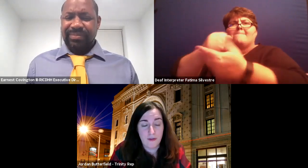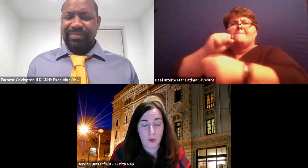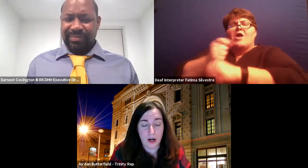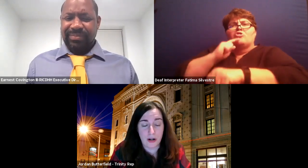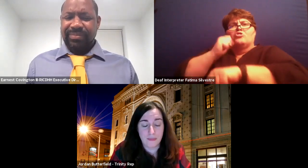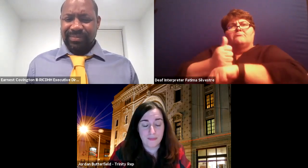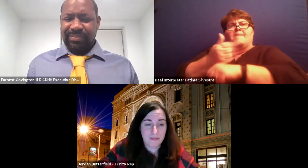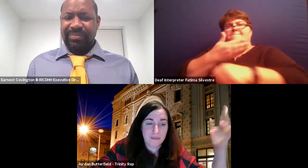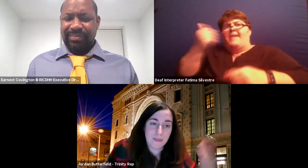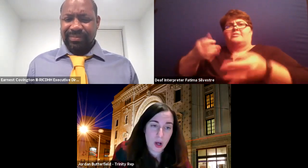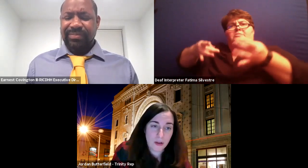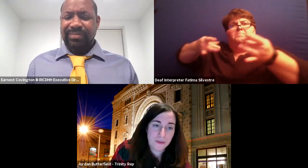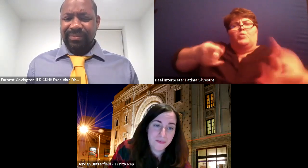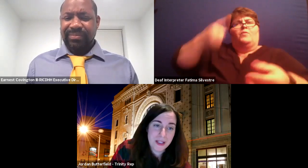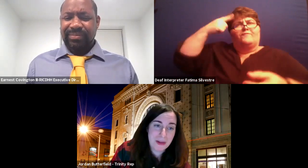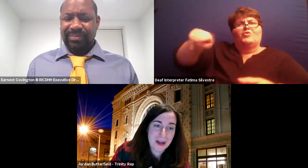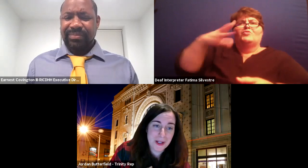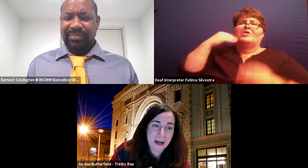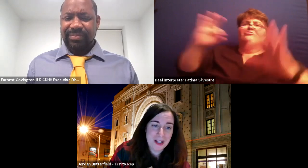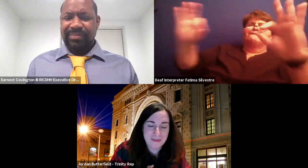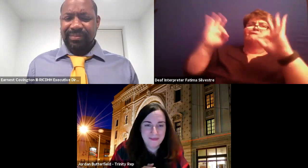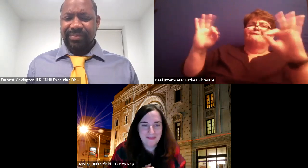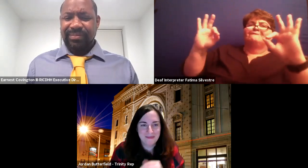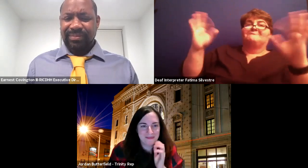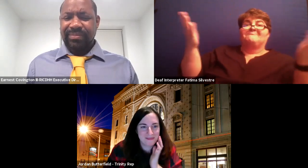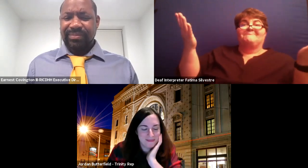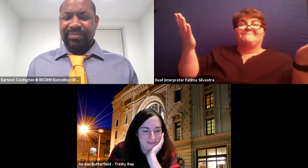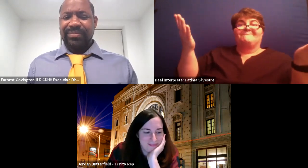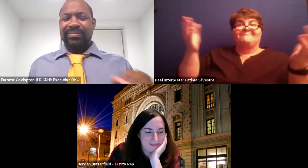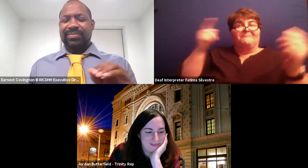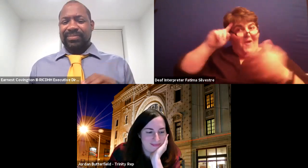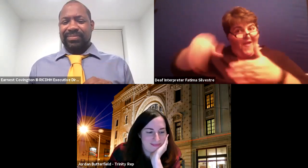experience for all of you. So thank you so much.